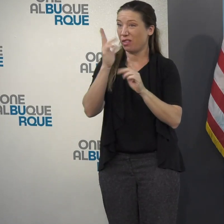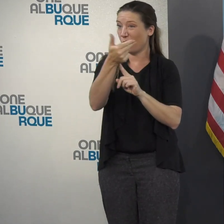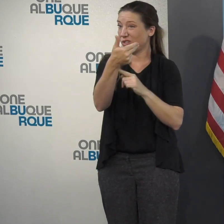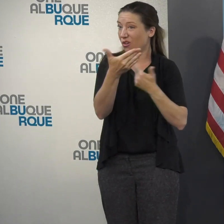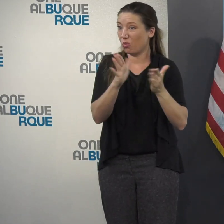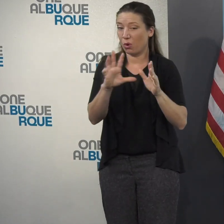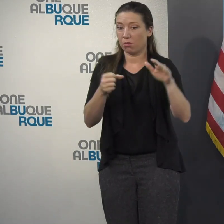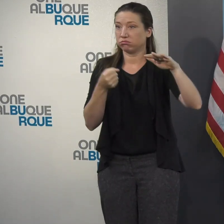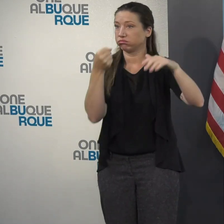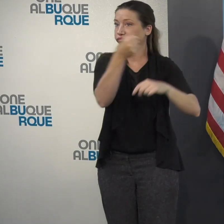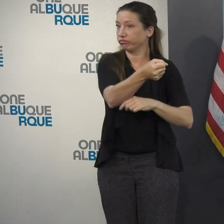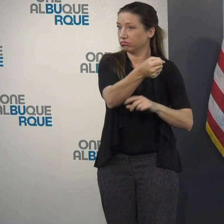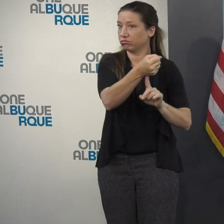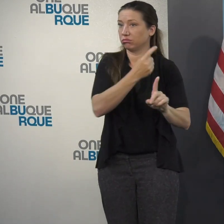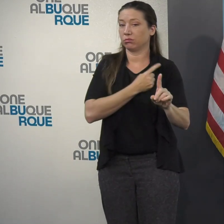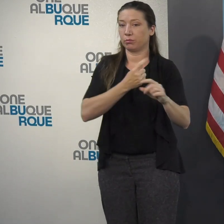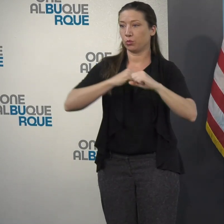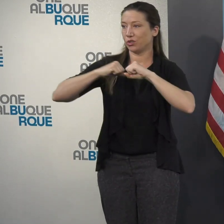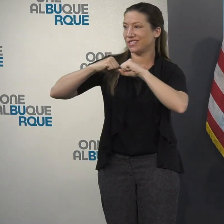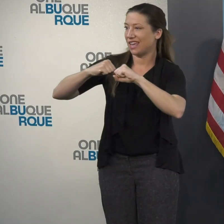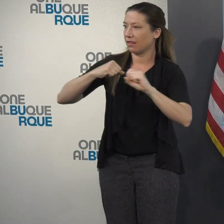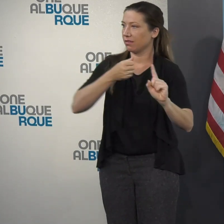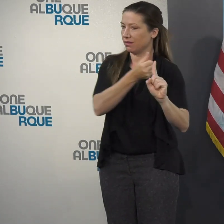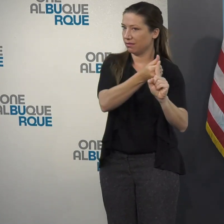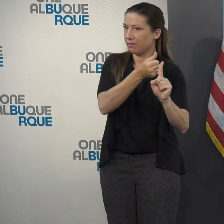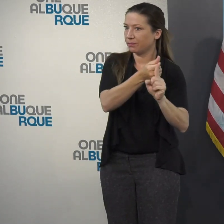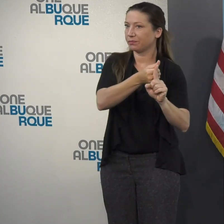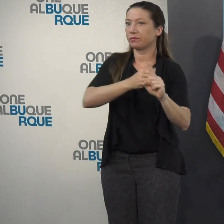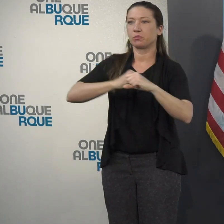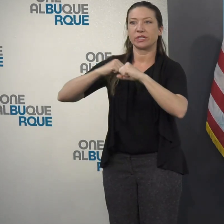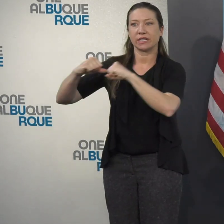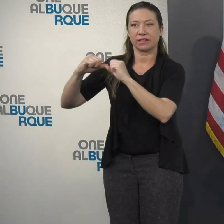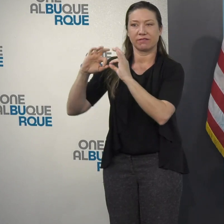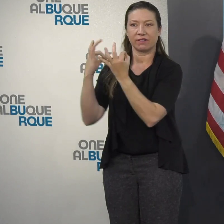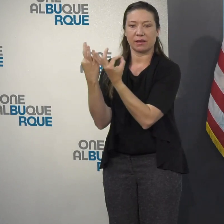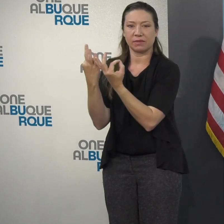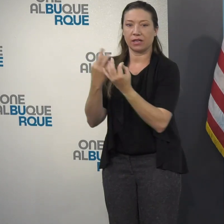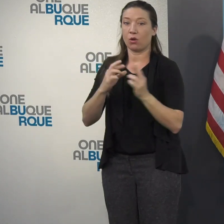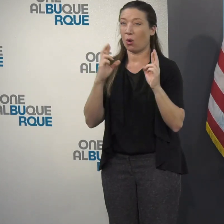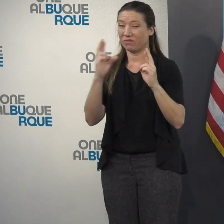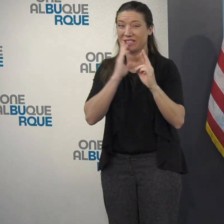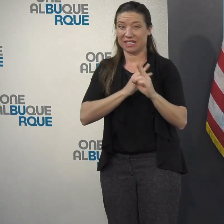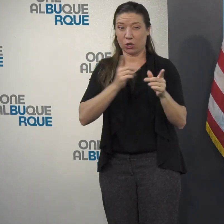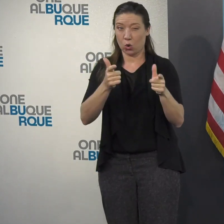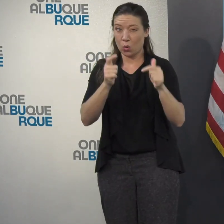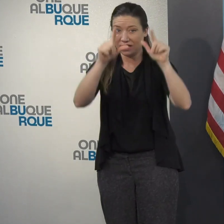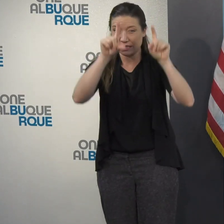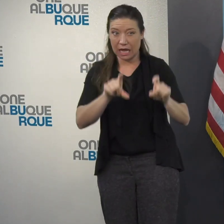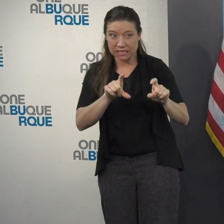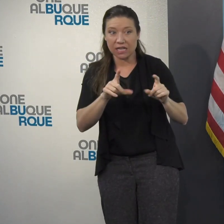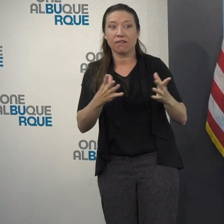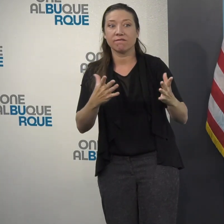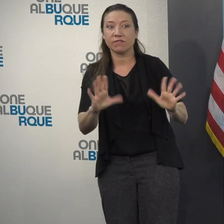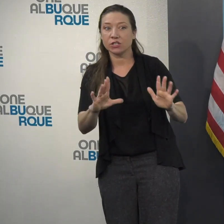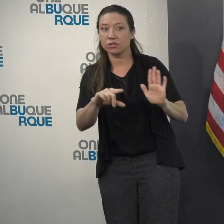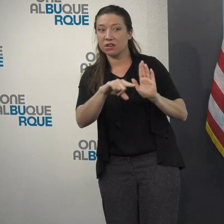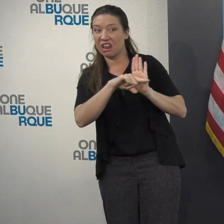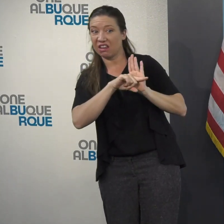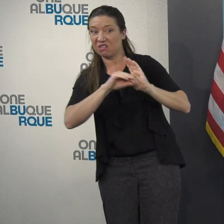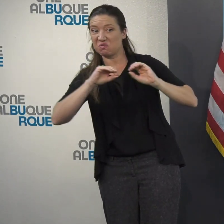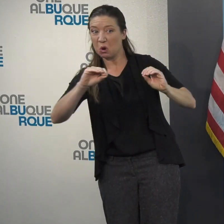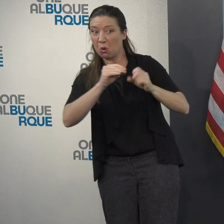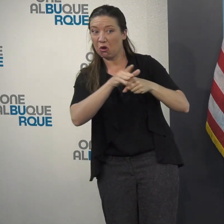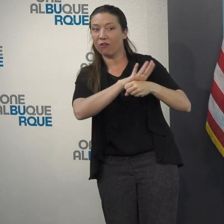or themselves, and then we hopefully are able to rapidly get a test back for them and then bring them back into service. And so that is